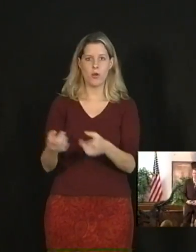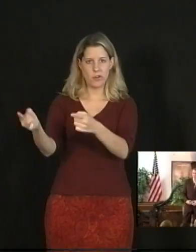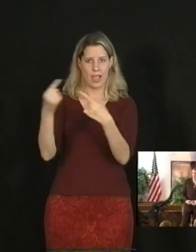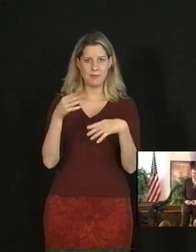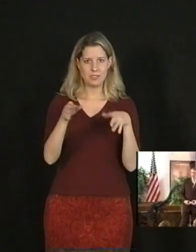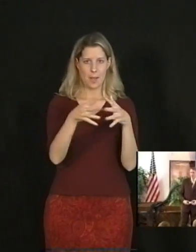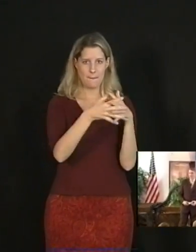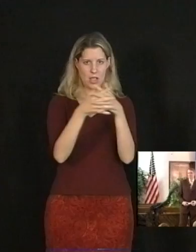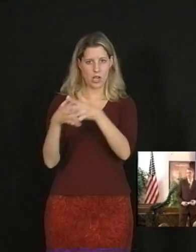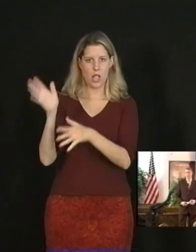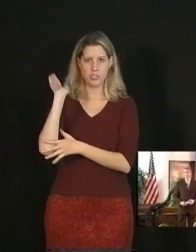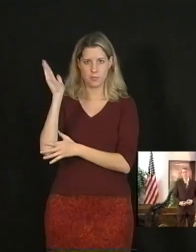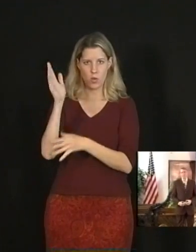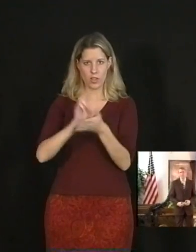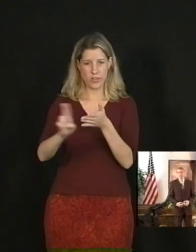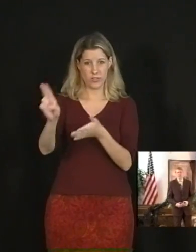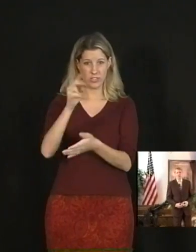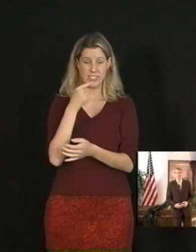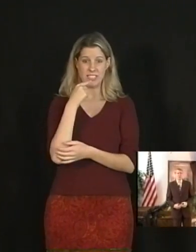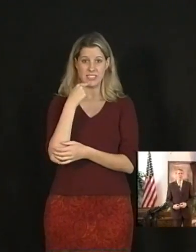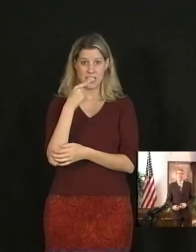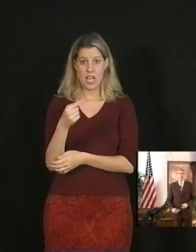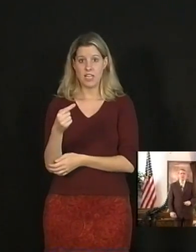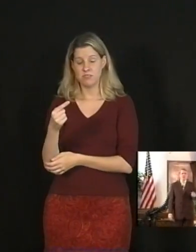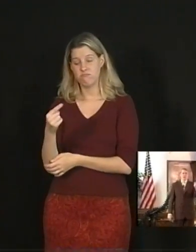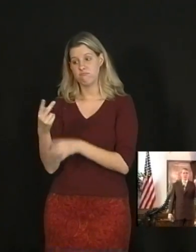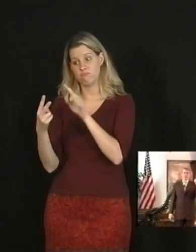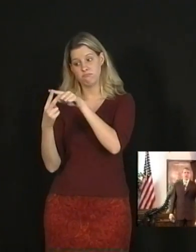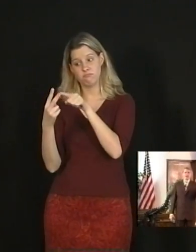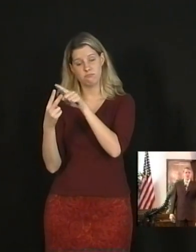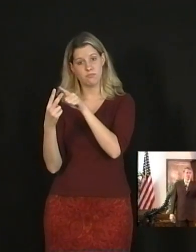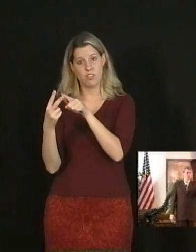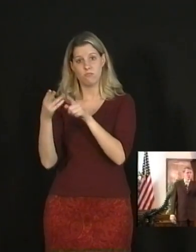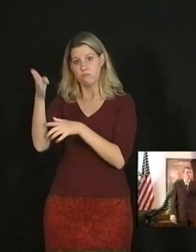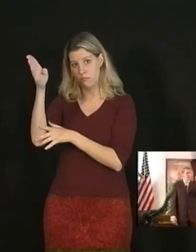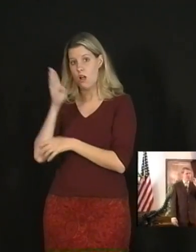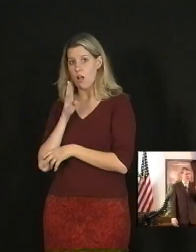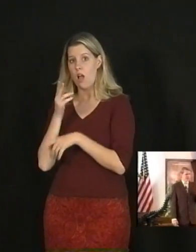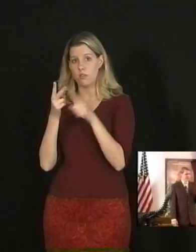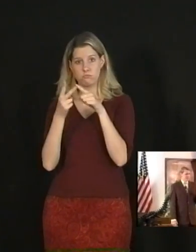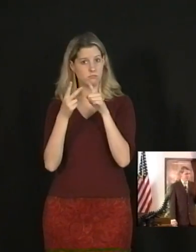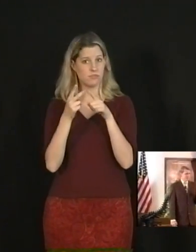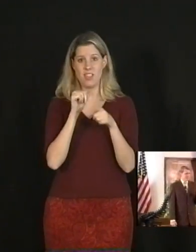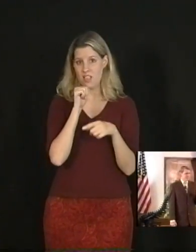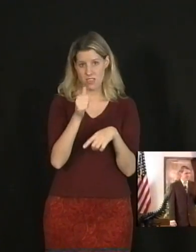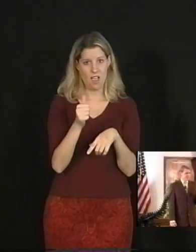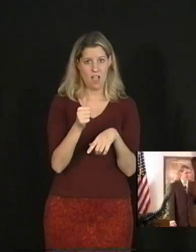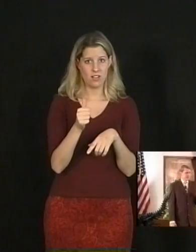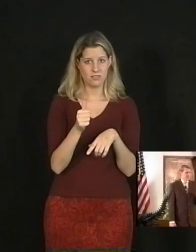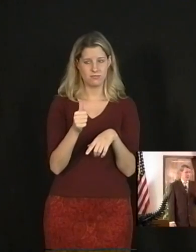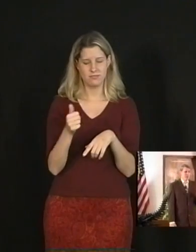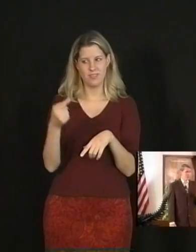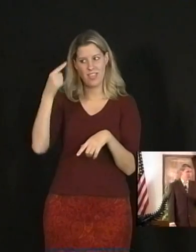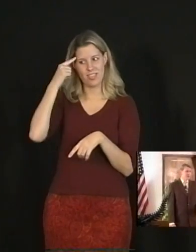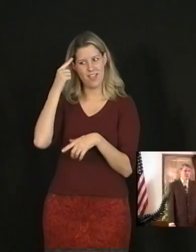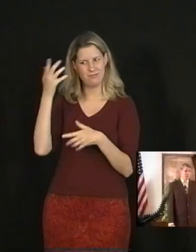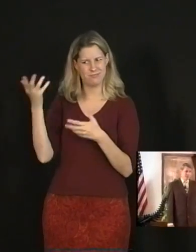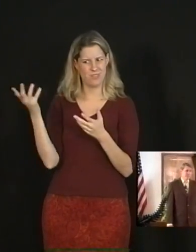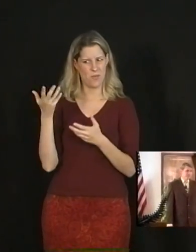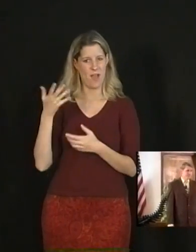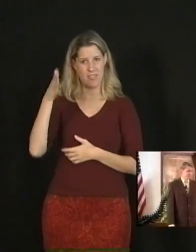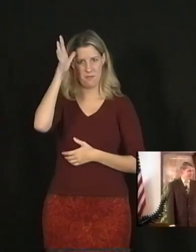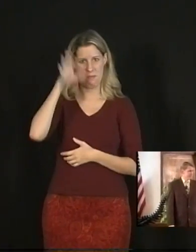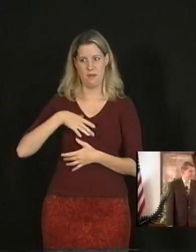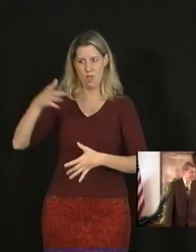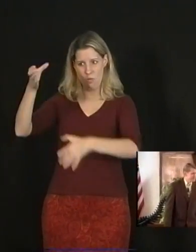and he spoke at one of the universities, and he said, "Now folks, either there is a God or there isn't." I thought, boy, this guy's